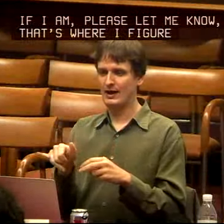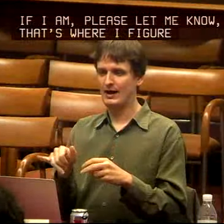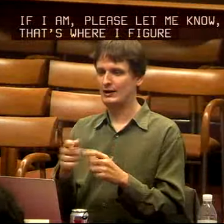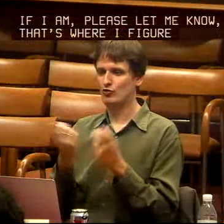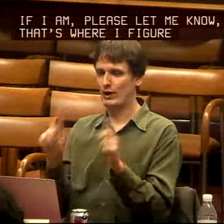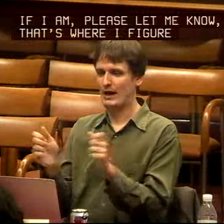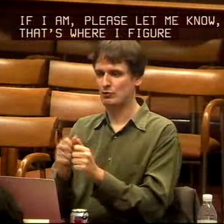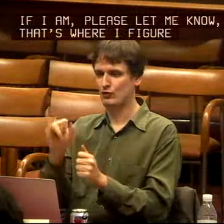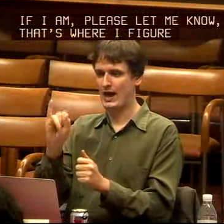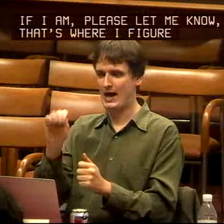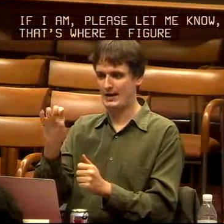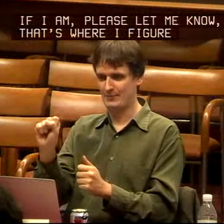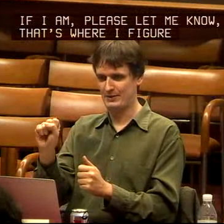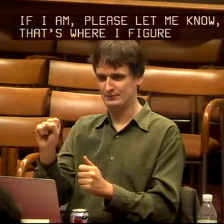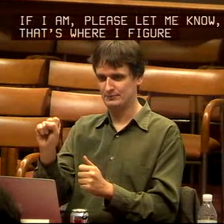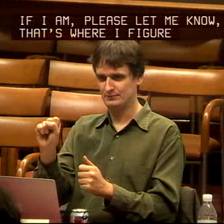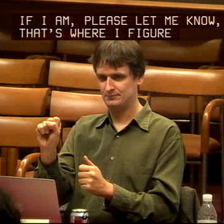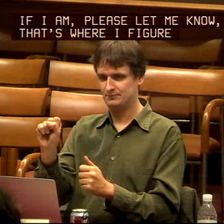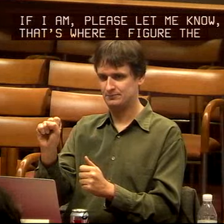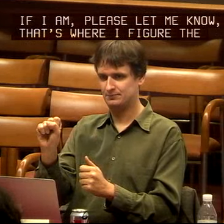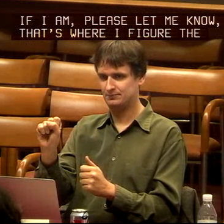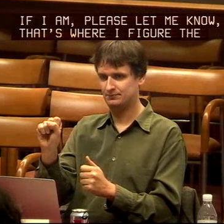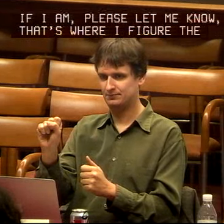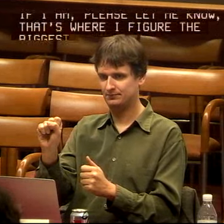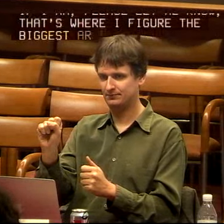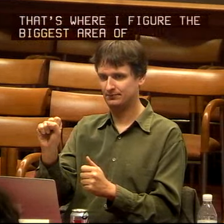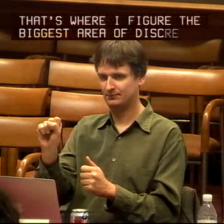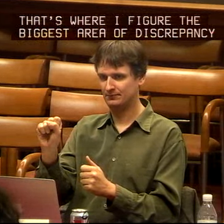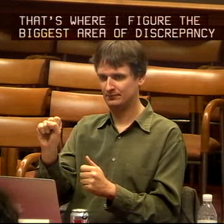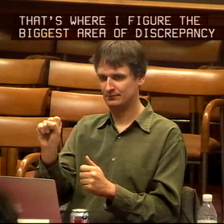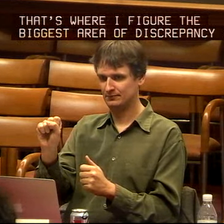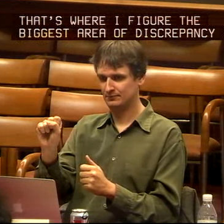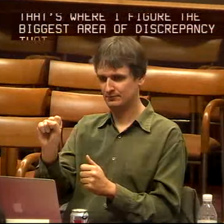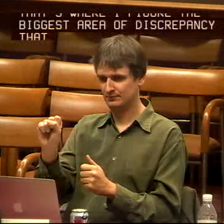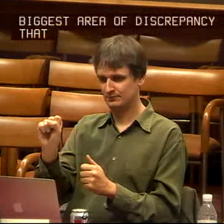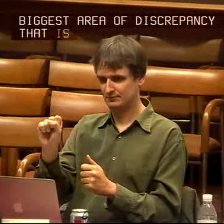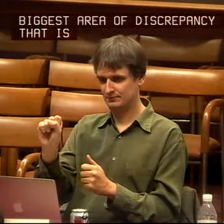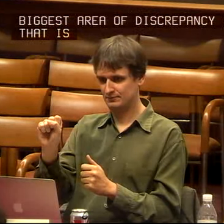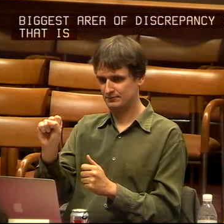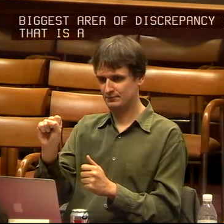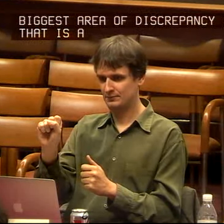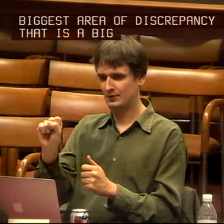big concern. I know it's been mentioned already. Another one that's been mentioned already is the IMS.